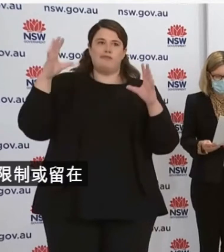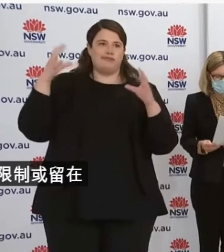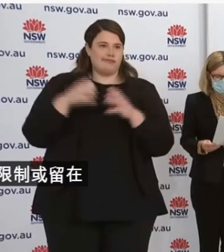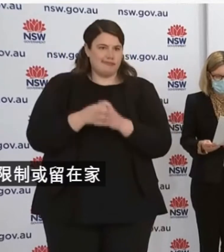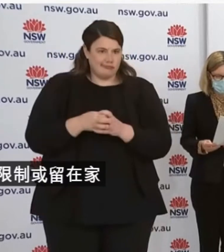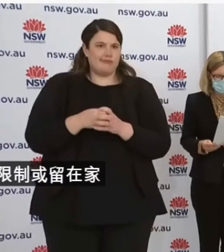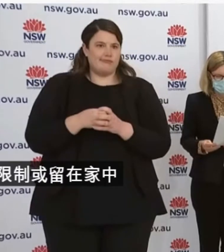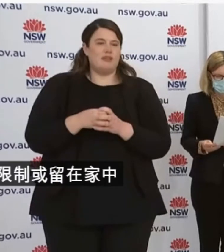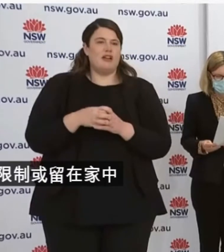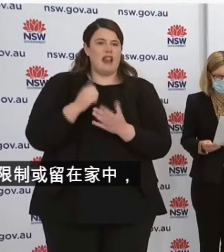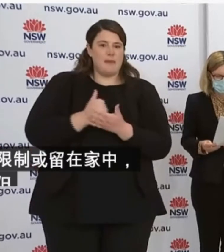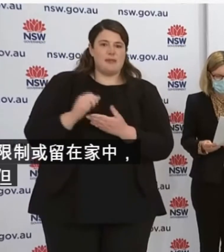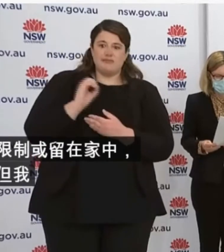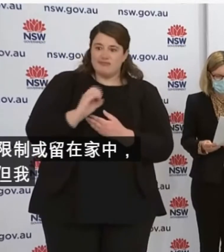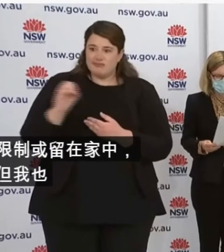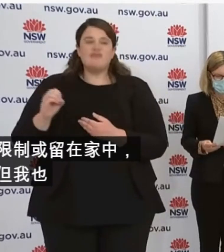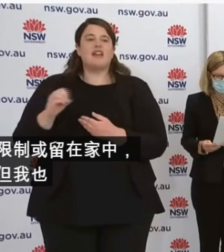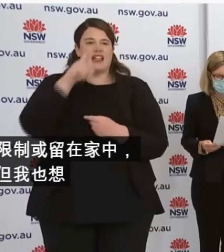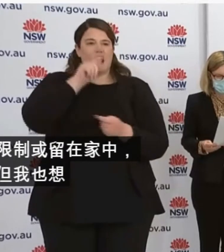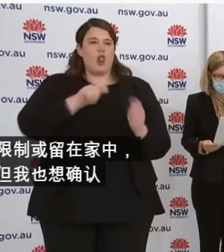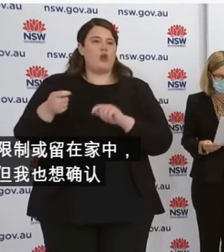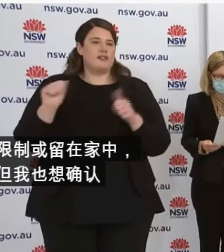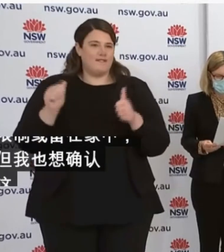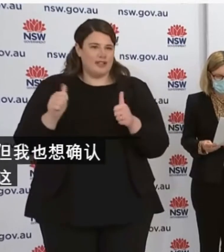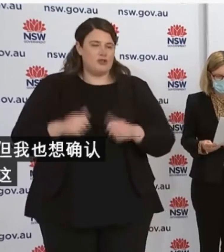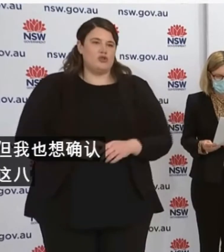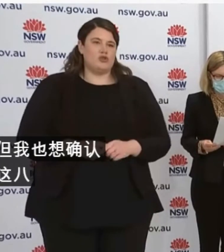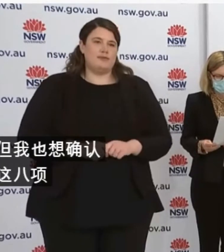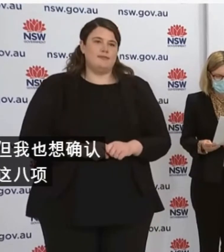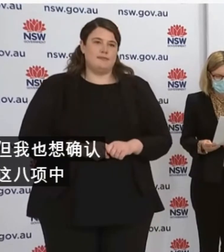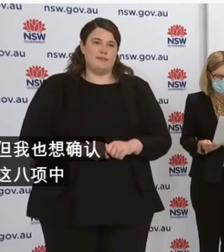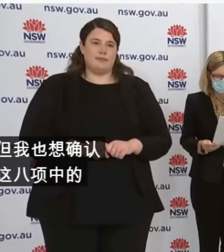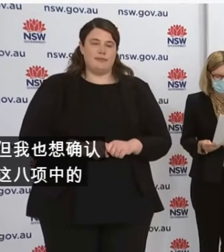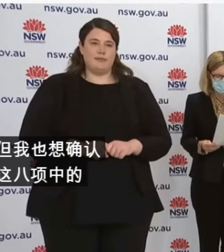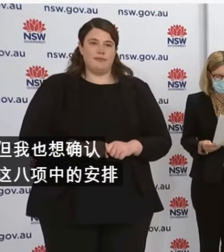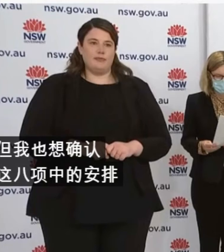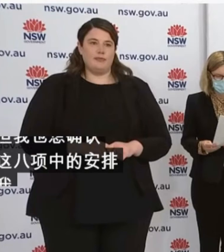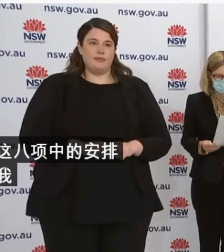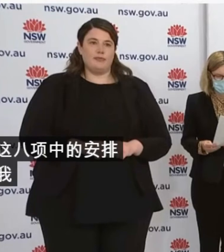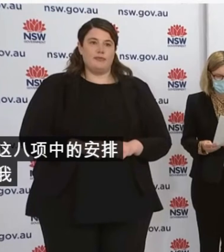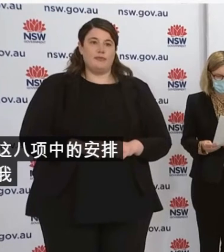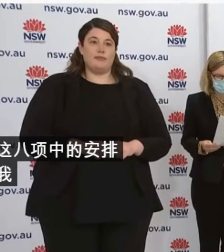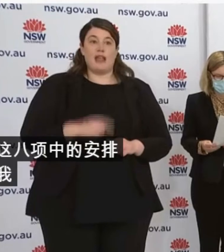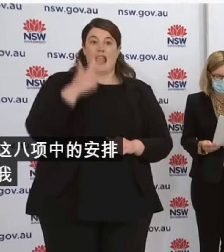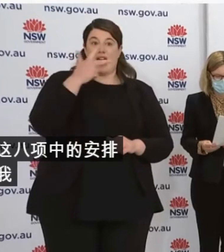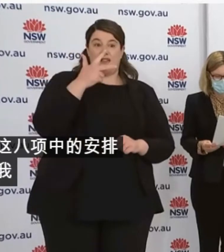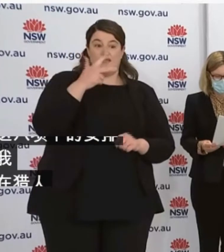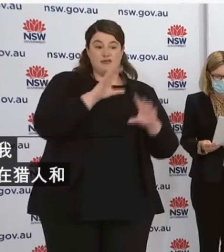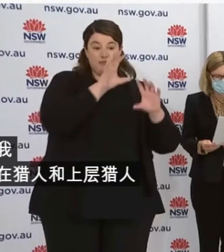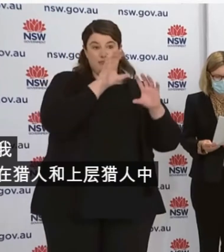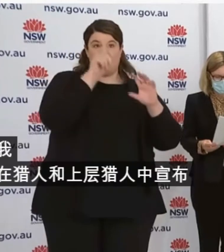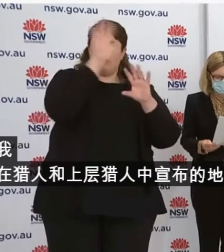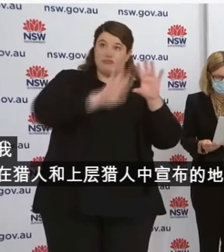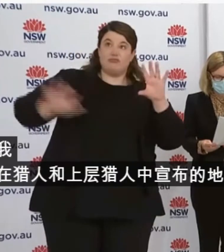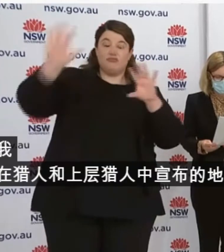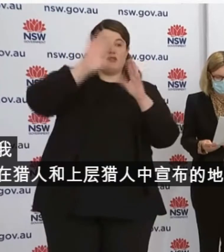home lifted at that time. But having said that, I also want to confirm that the arrangements in those 8 local government areas I've announced in the Hunter